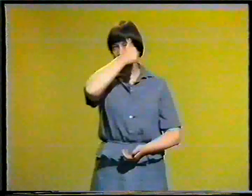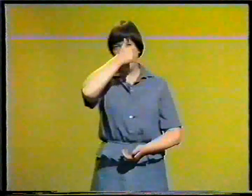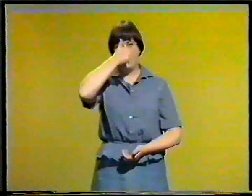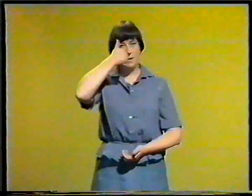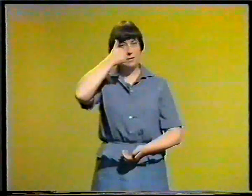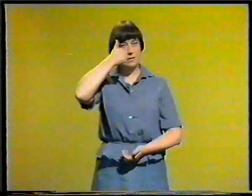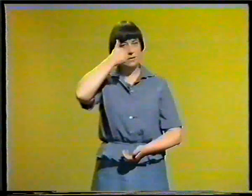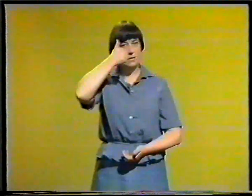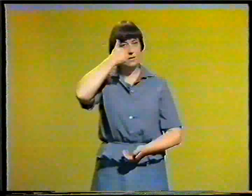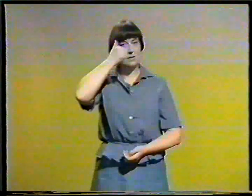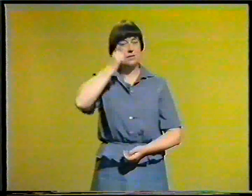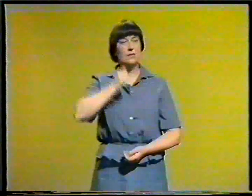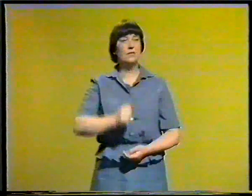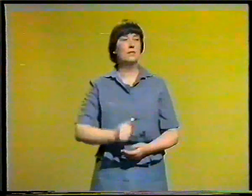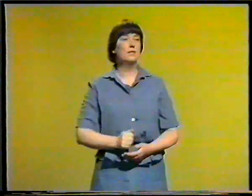Clever.